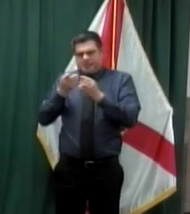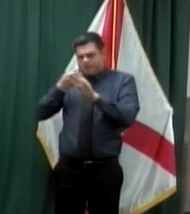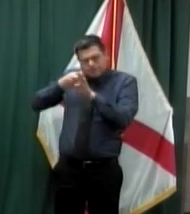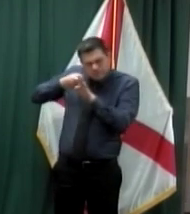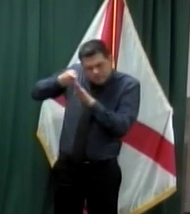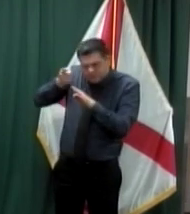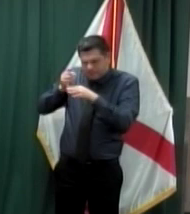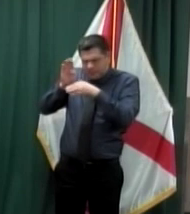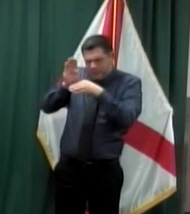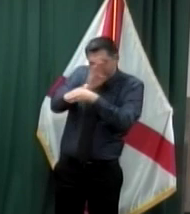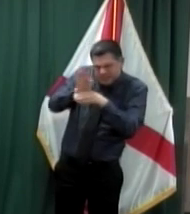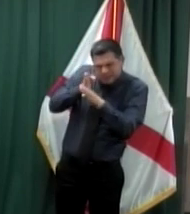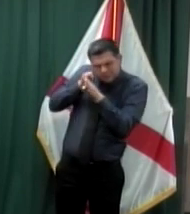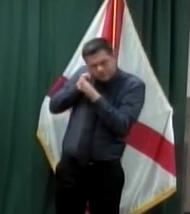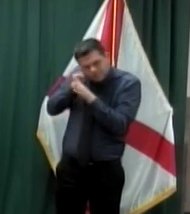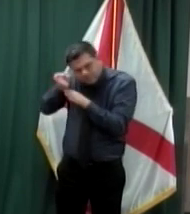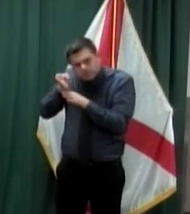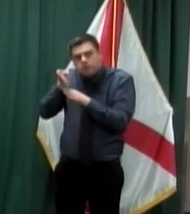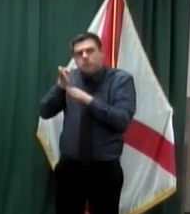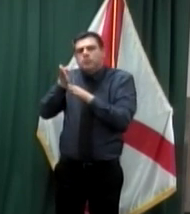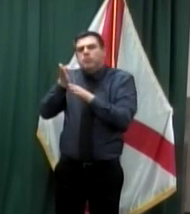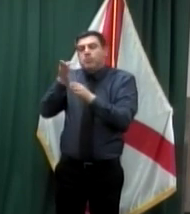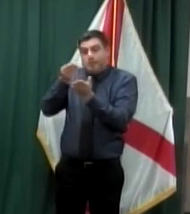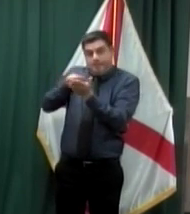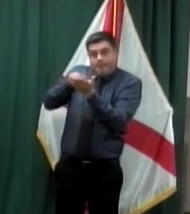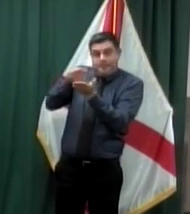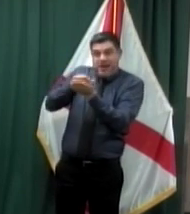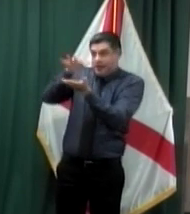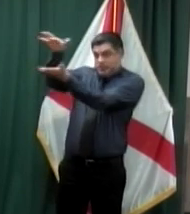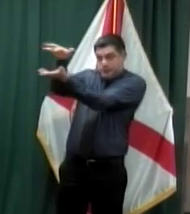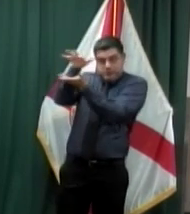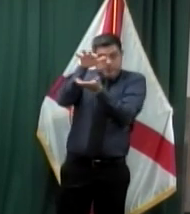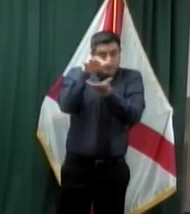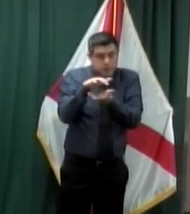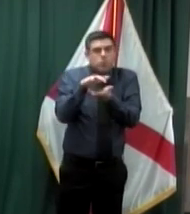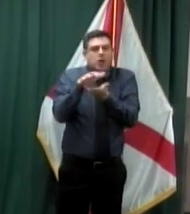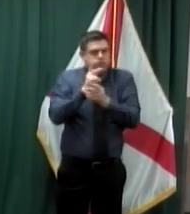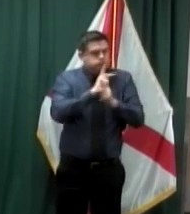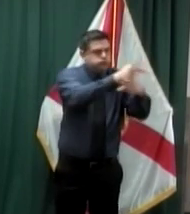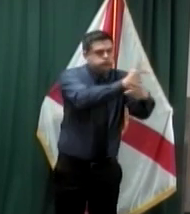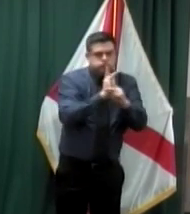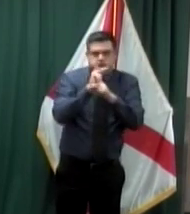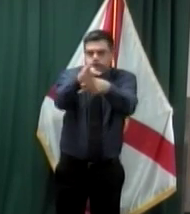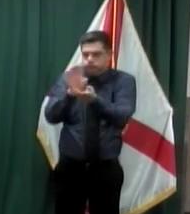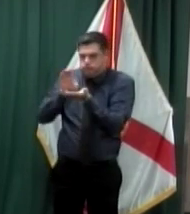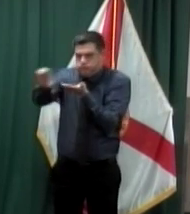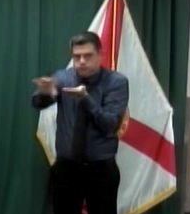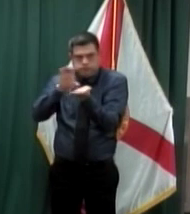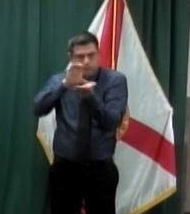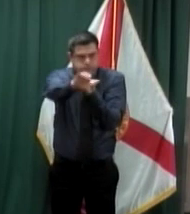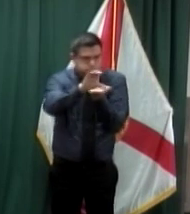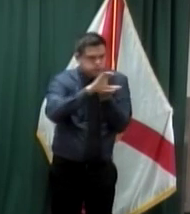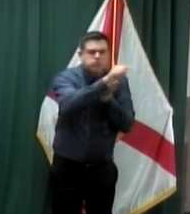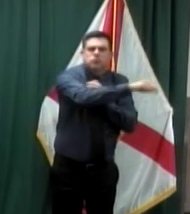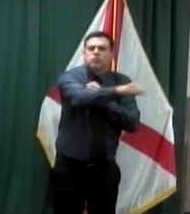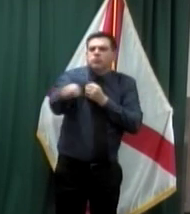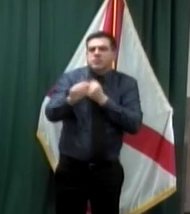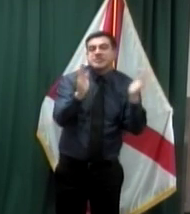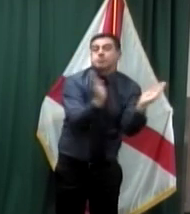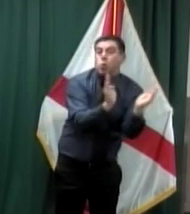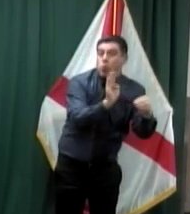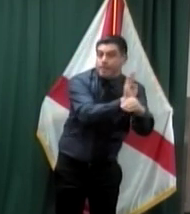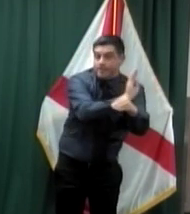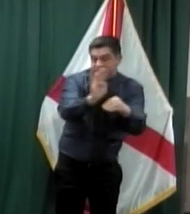couple occasions. The CARES Act funding that came from the federal government, Seminole County unfortunately did not meet the threshold of the